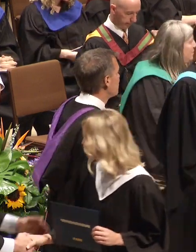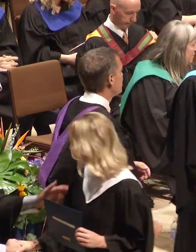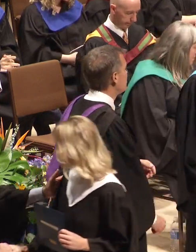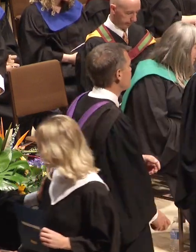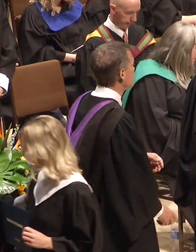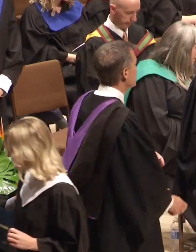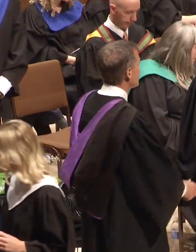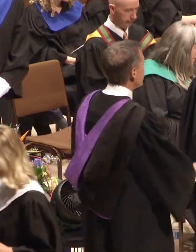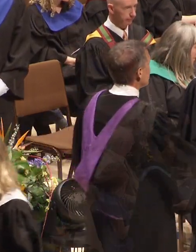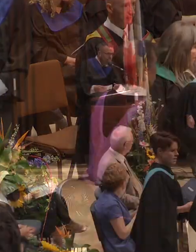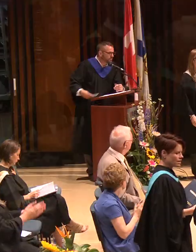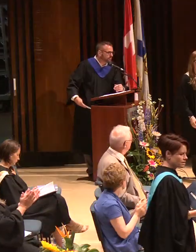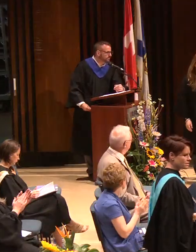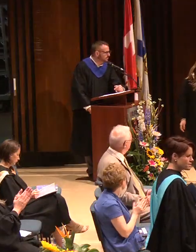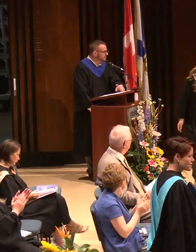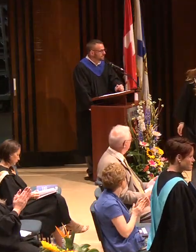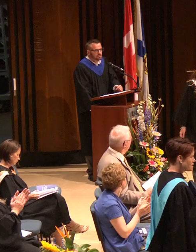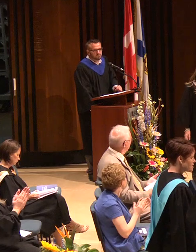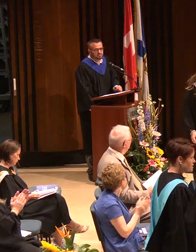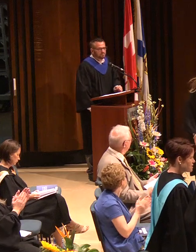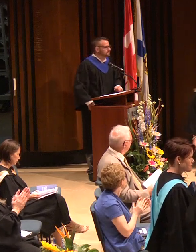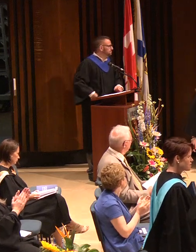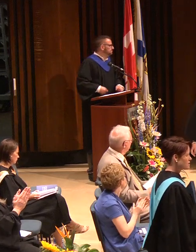Alyssa Johnston with honors.